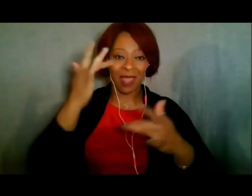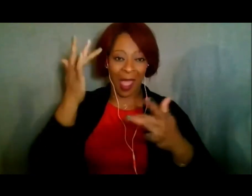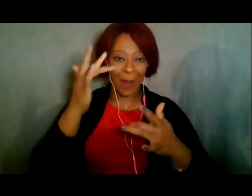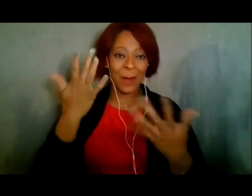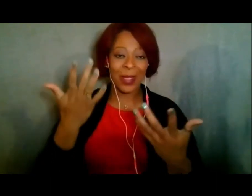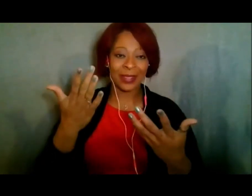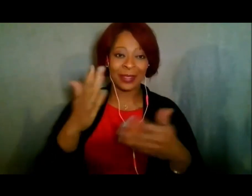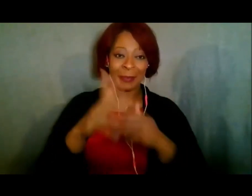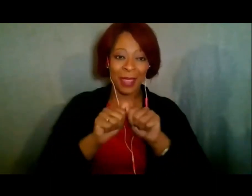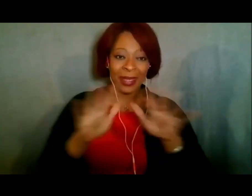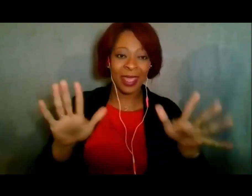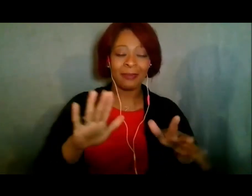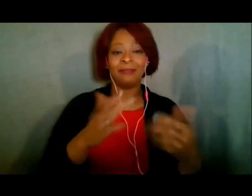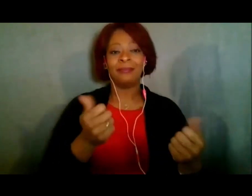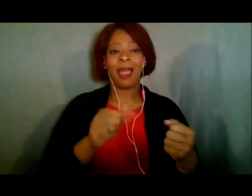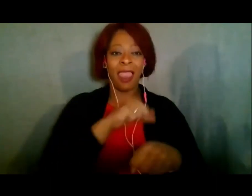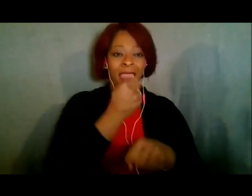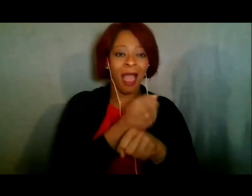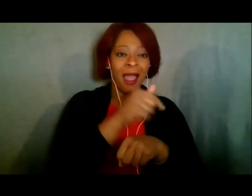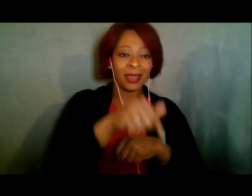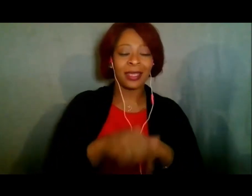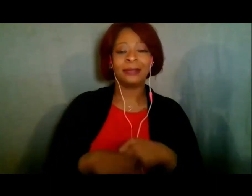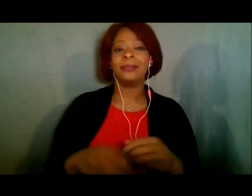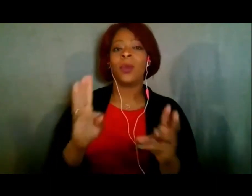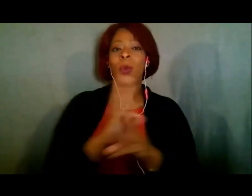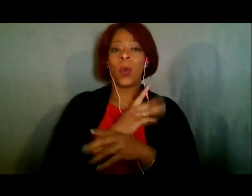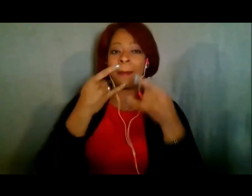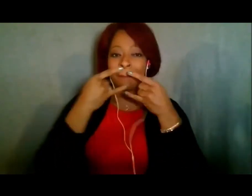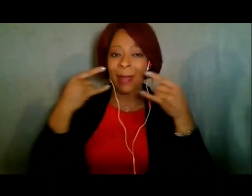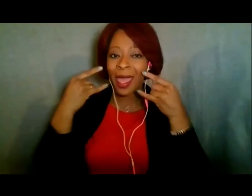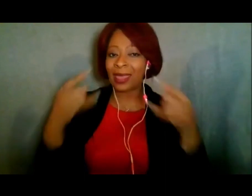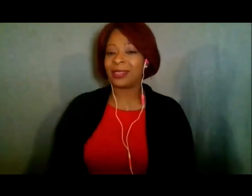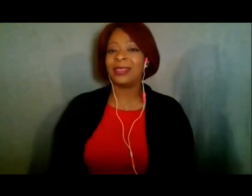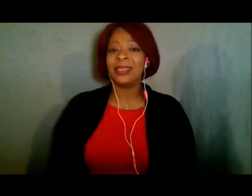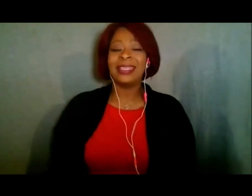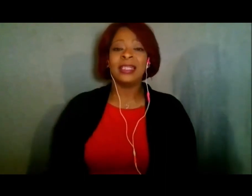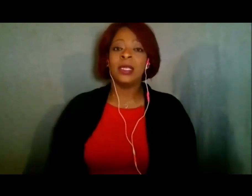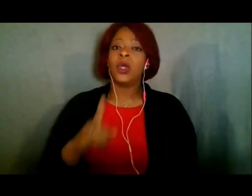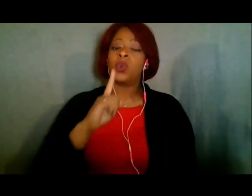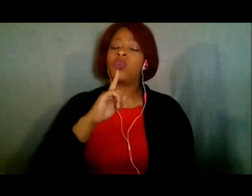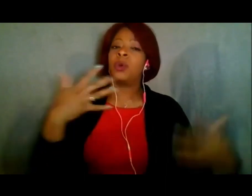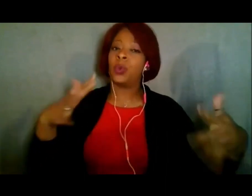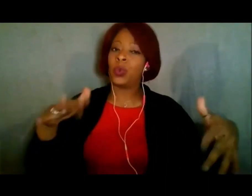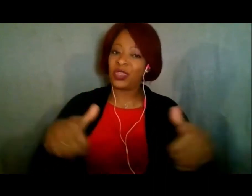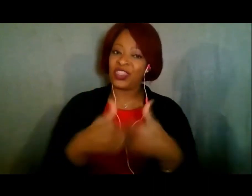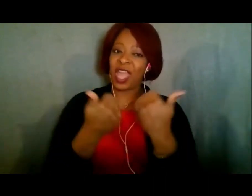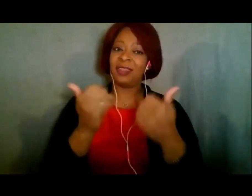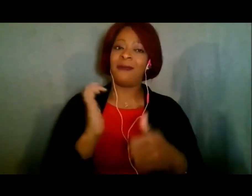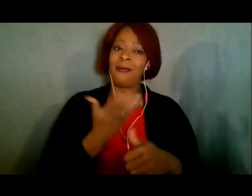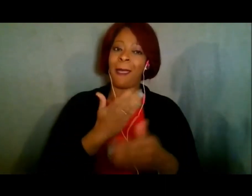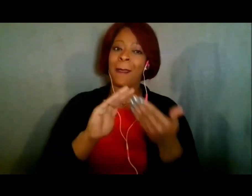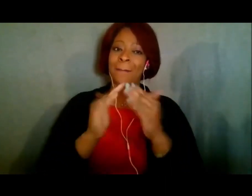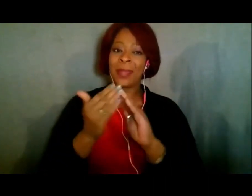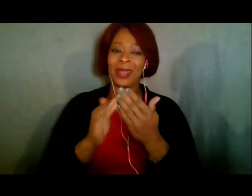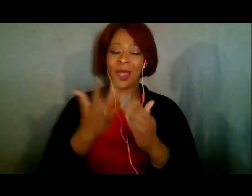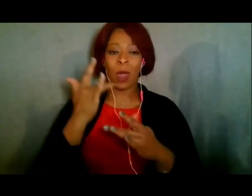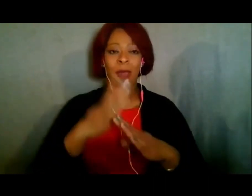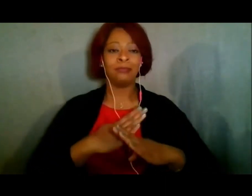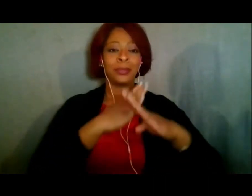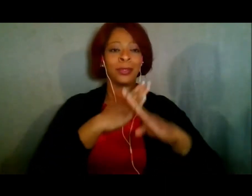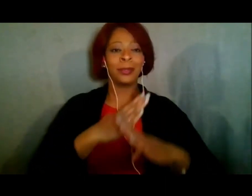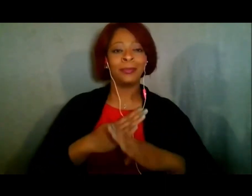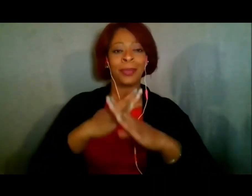out of lockdowns and of wearing masks that have been particularly challenging for our community because they block so much